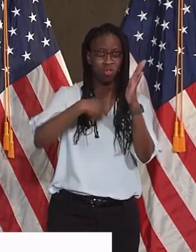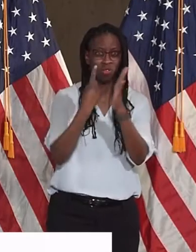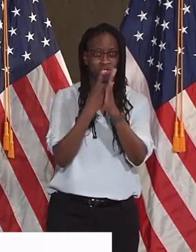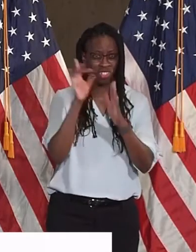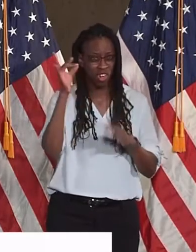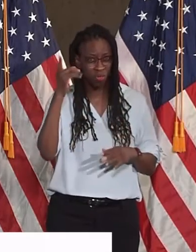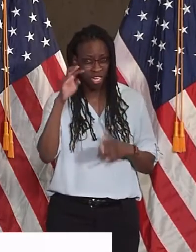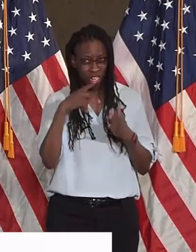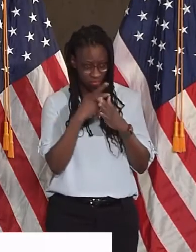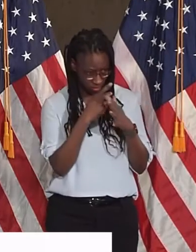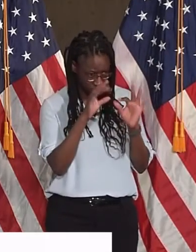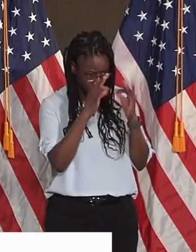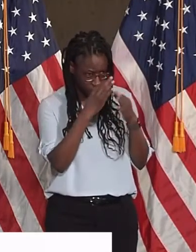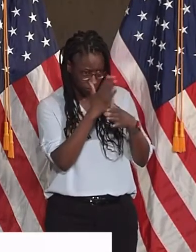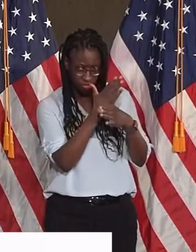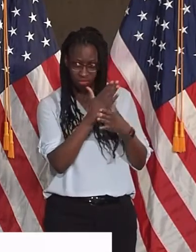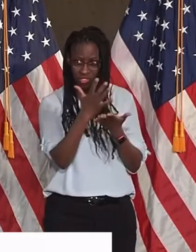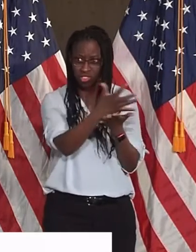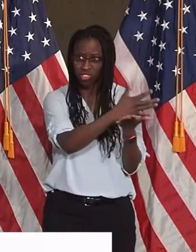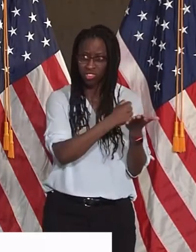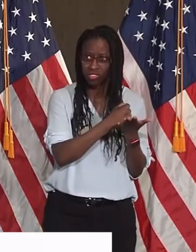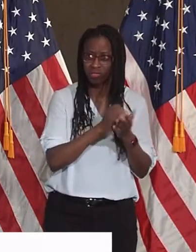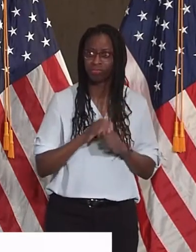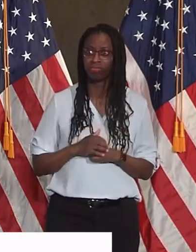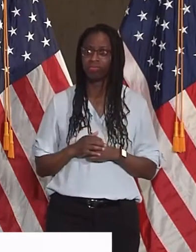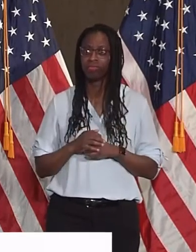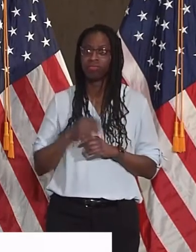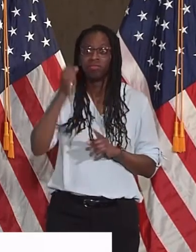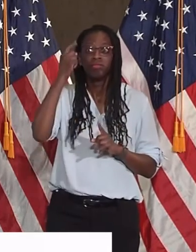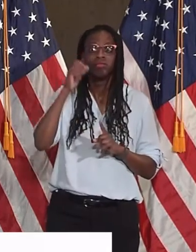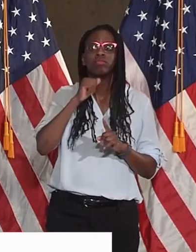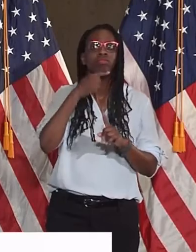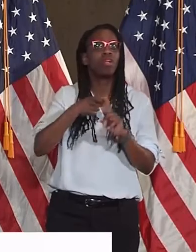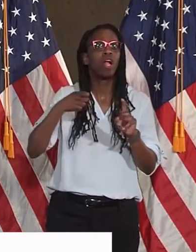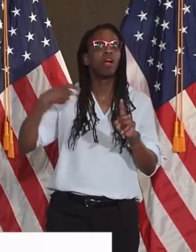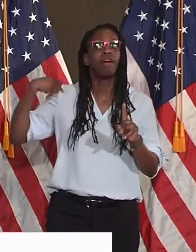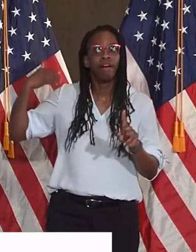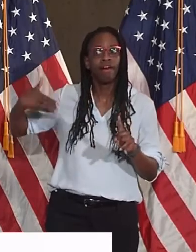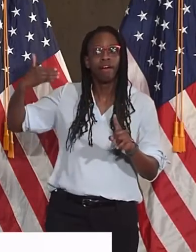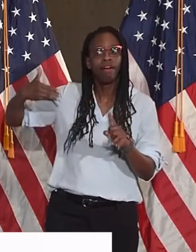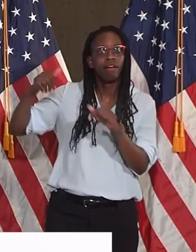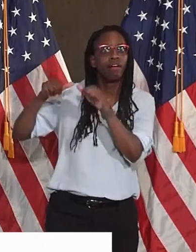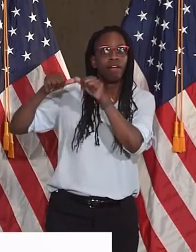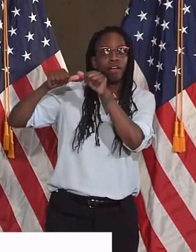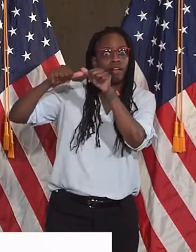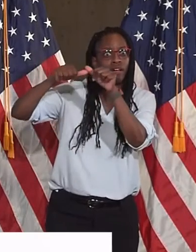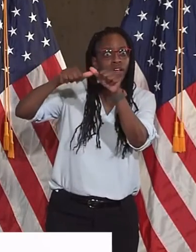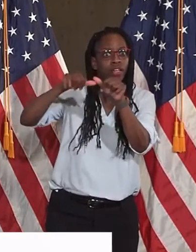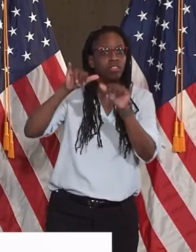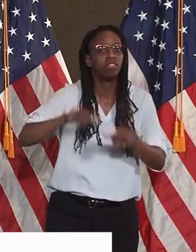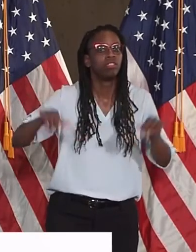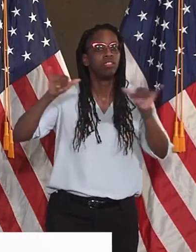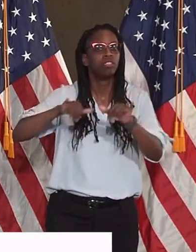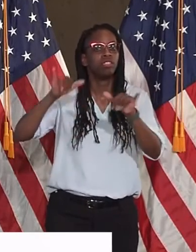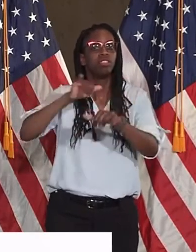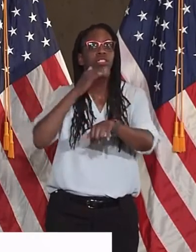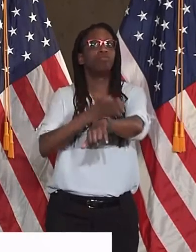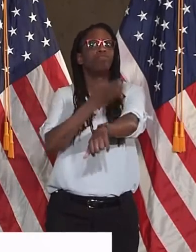all inherited. We need to call it out, and we need to implement new policies to address it.